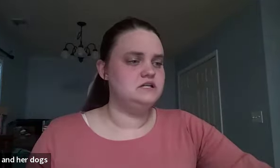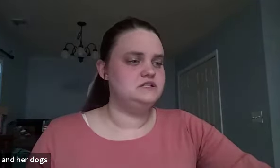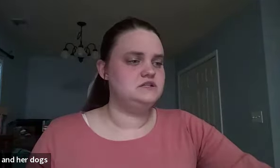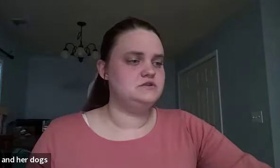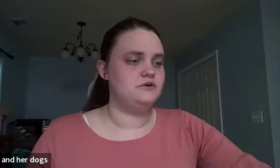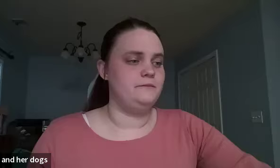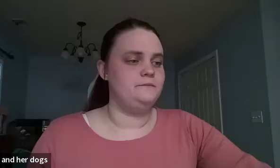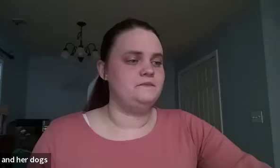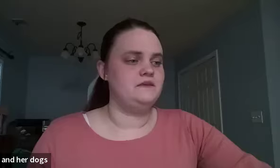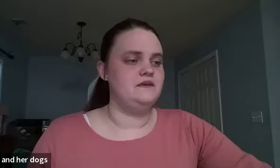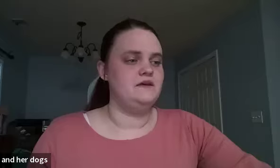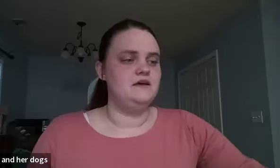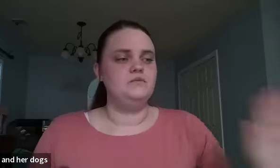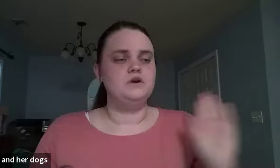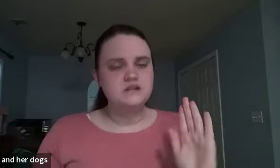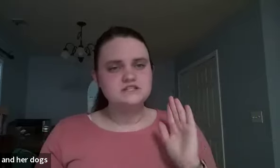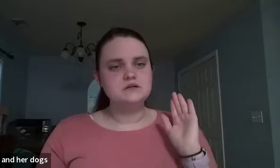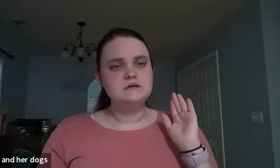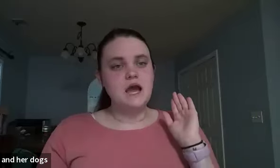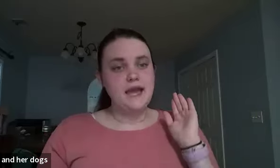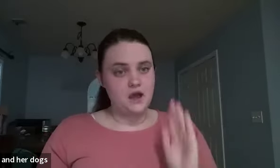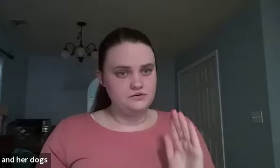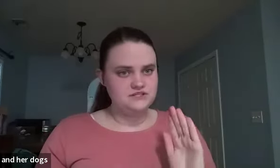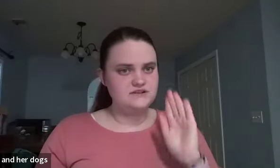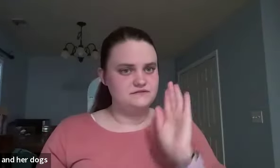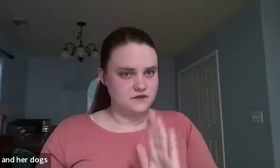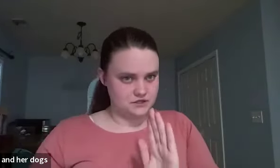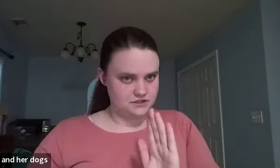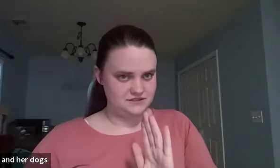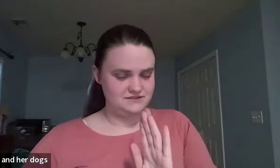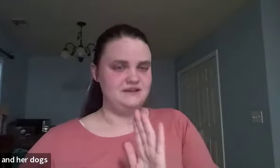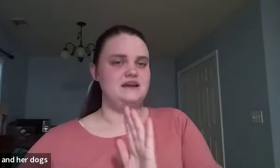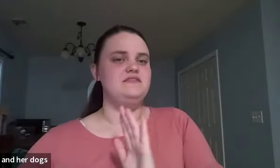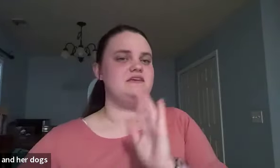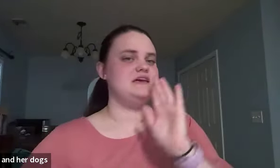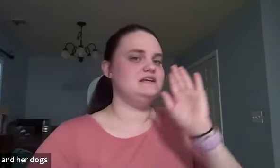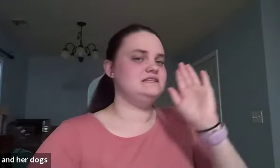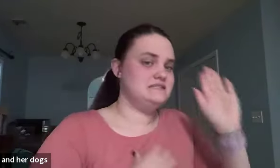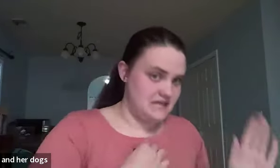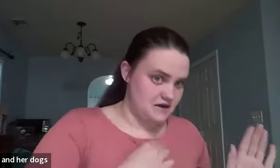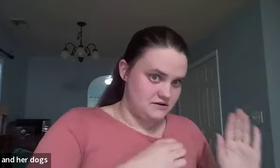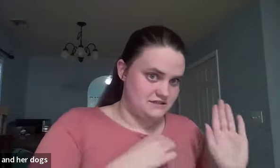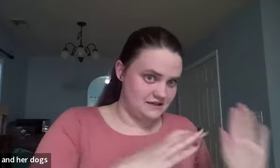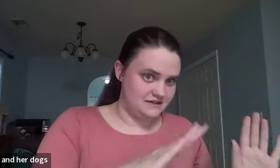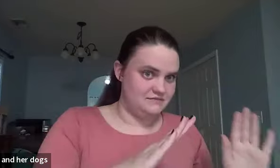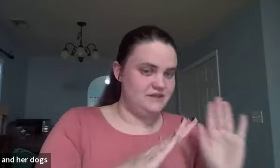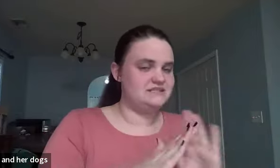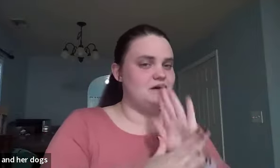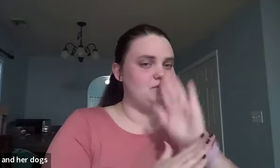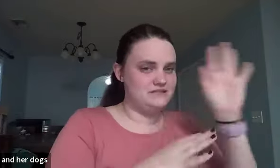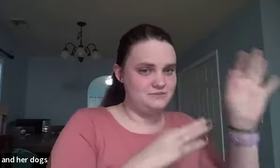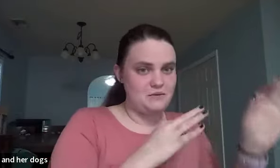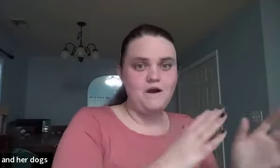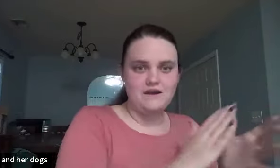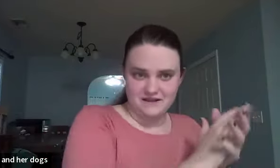going to do house first and then scary second, because I will explain why that